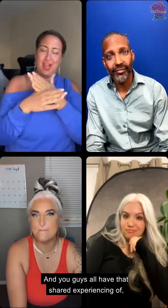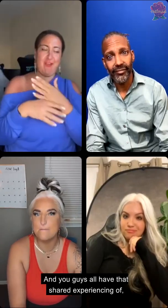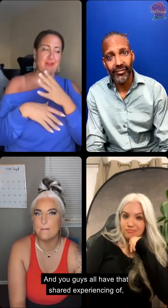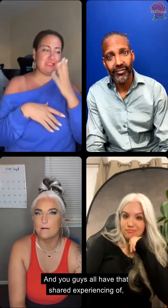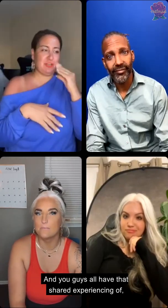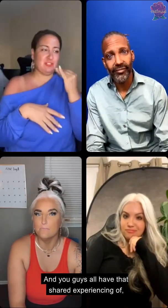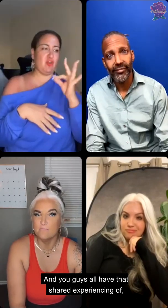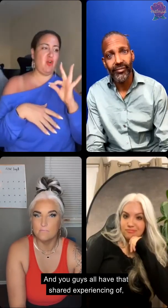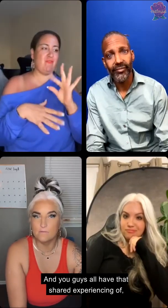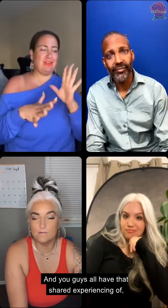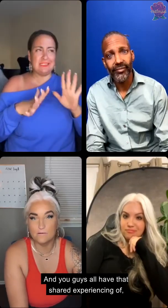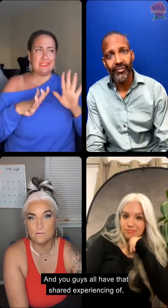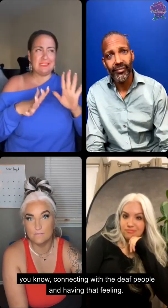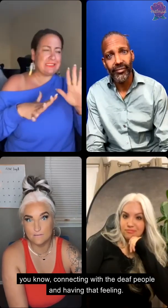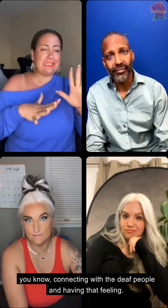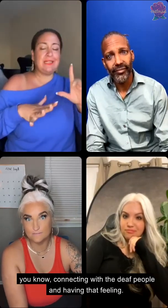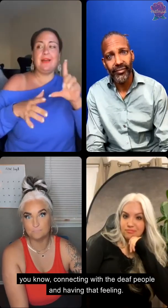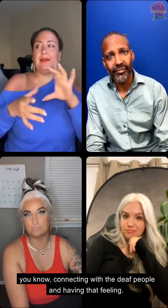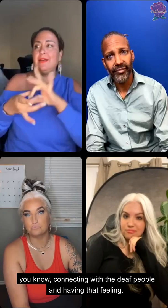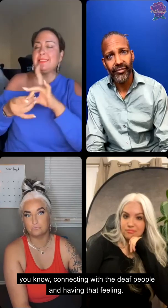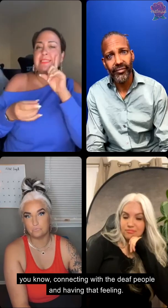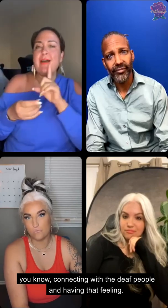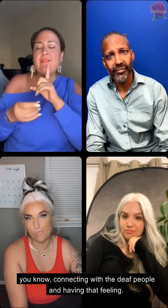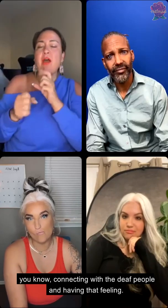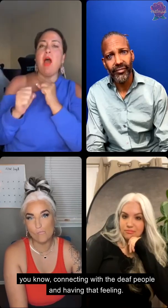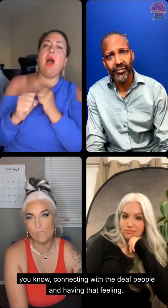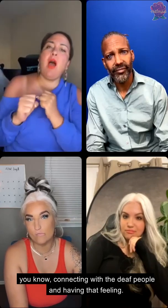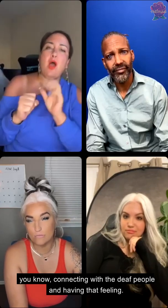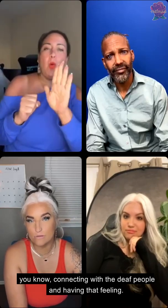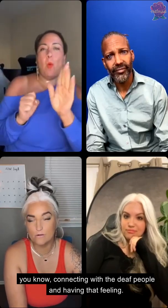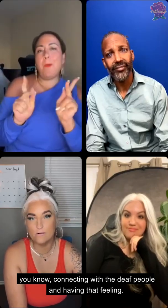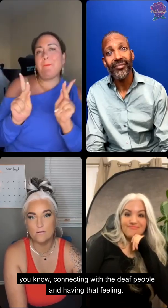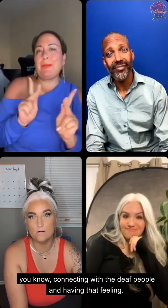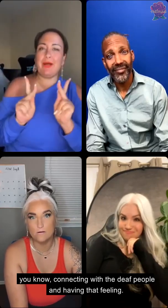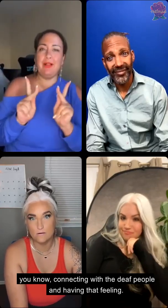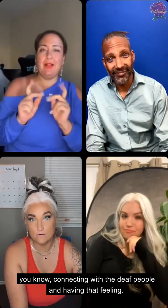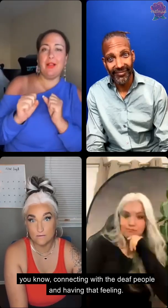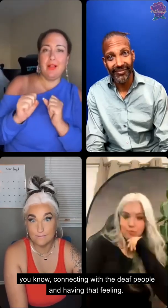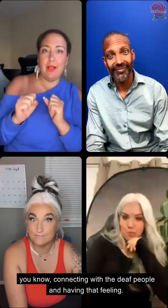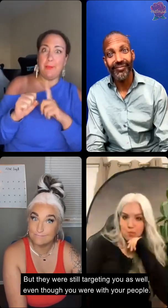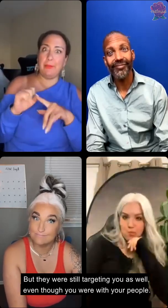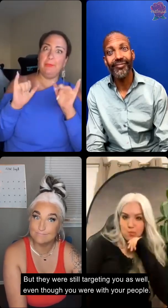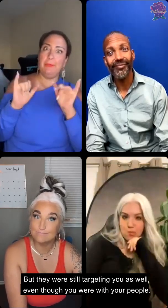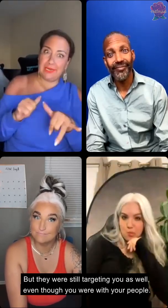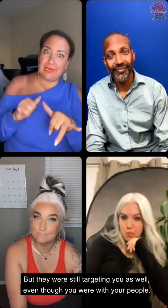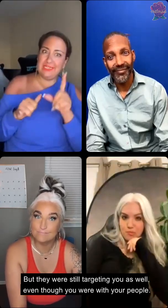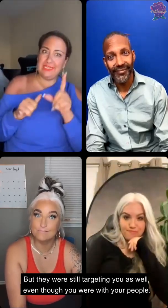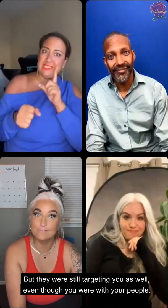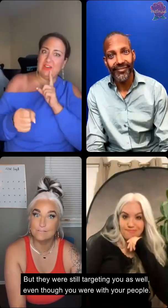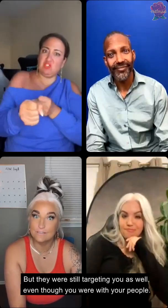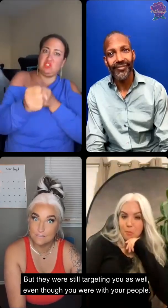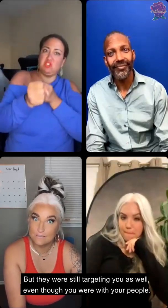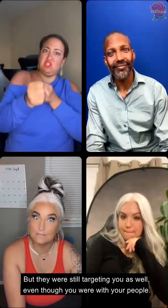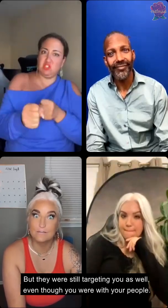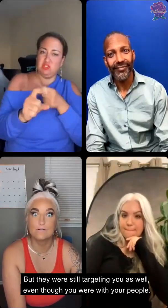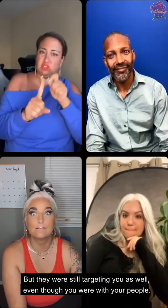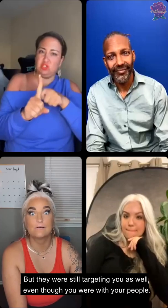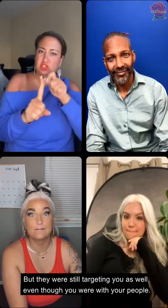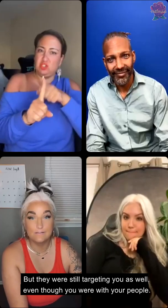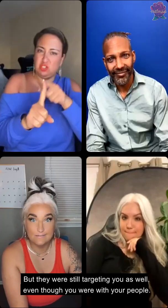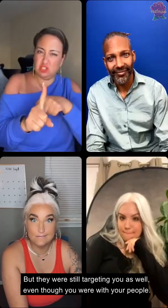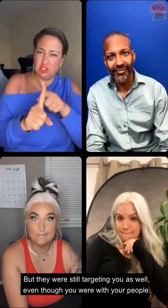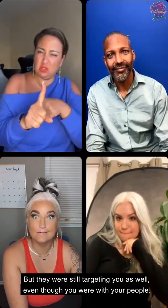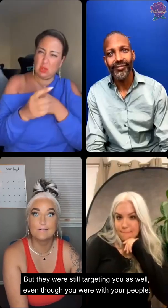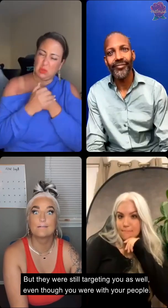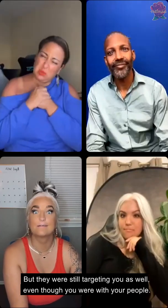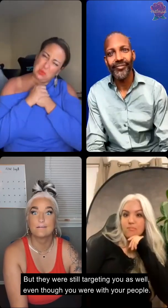you guys all had that shared experiencing of, connecting with the deaf people and having that feeling, but they were still targeting you